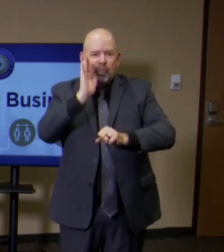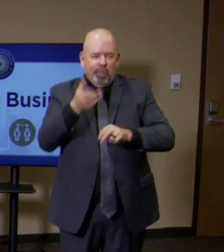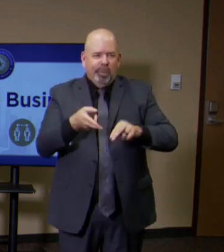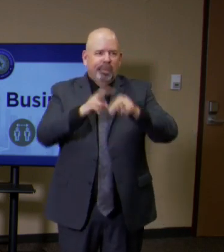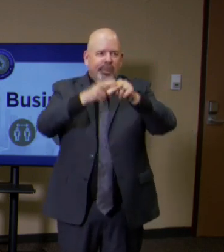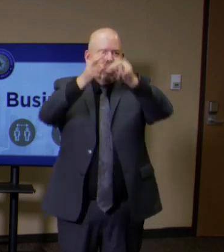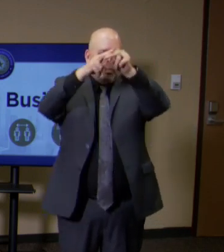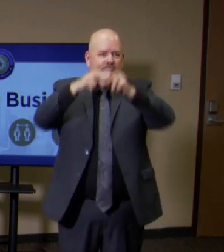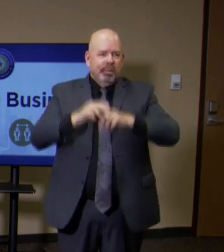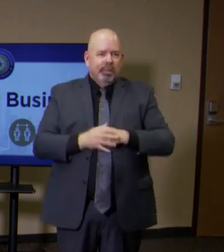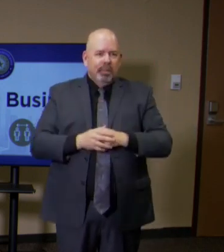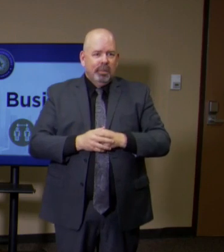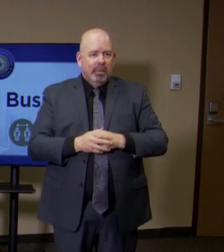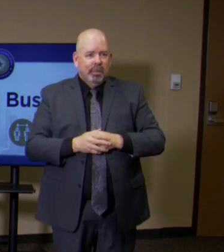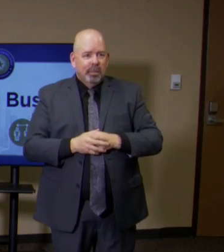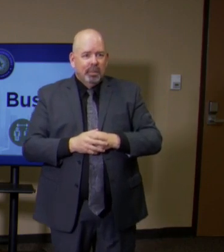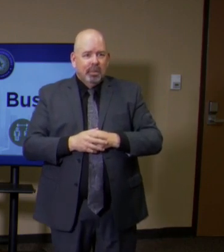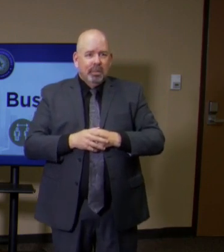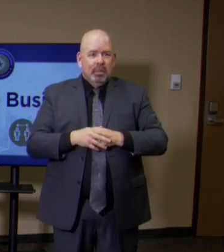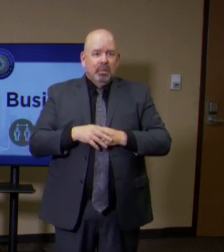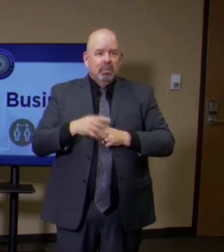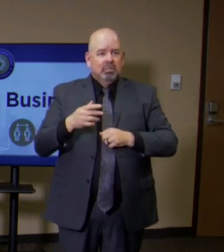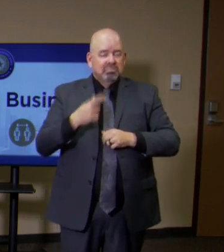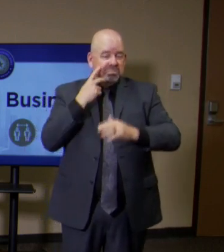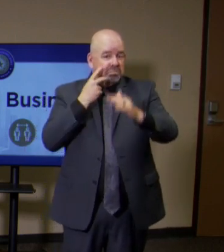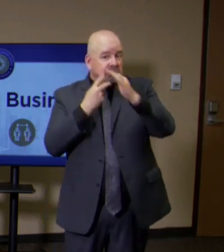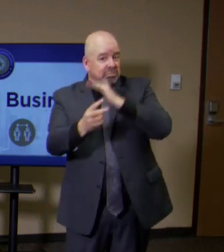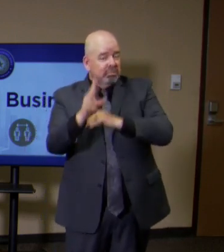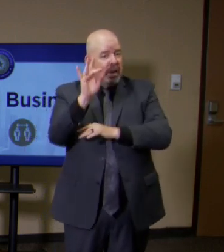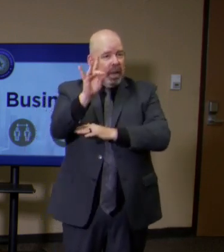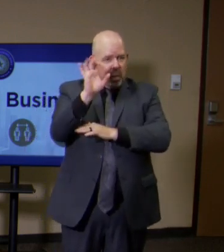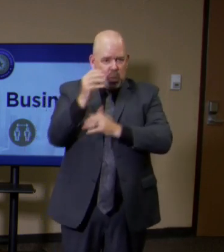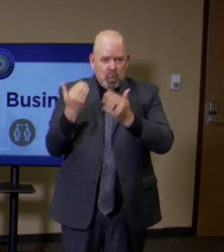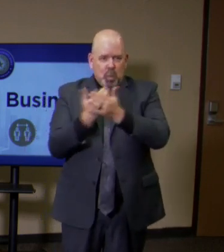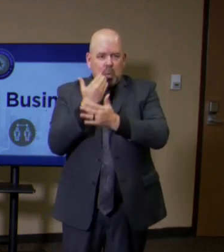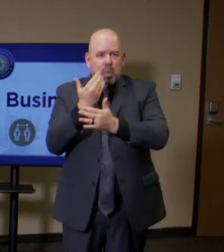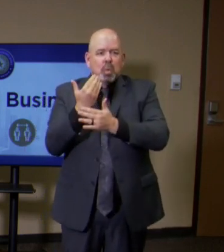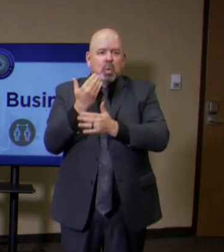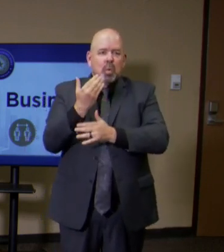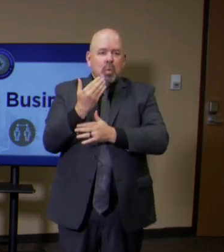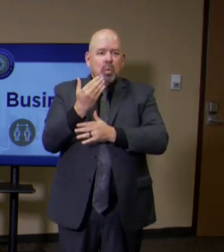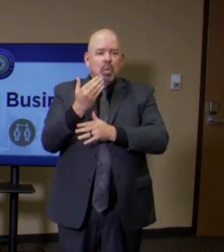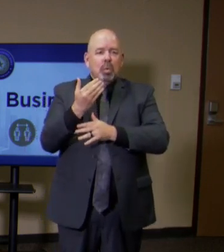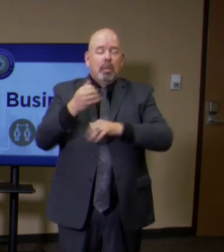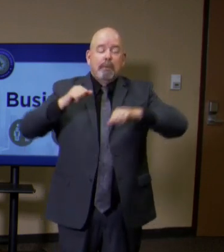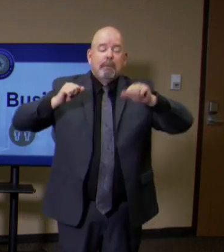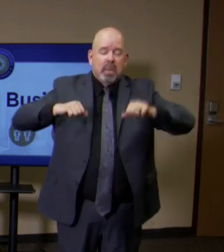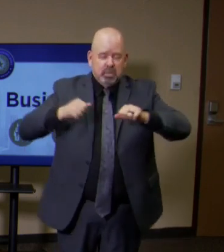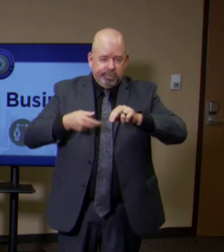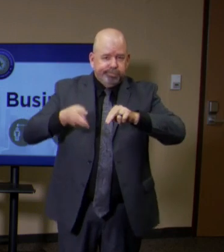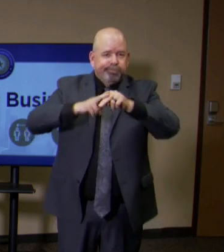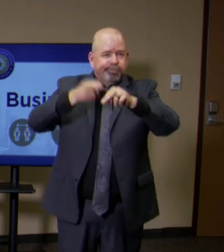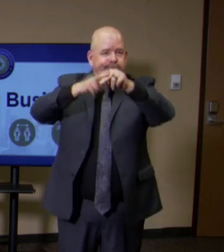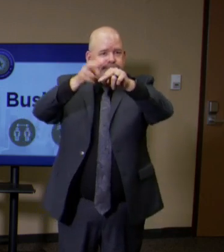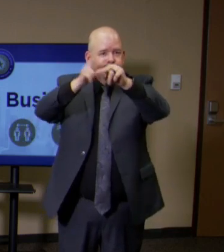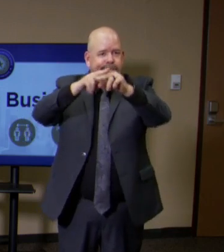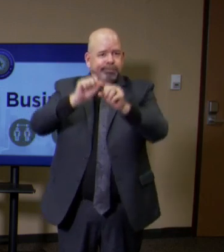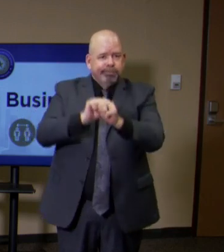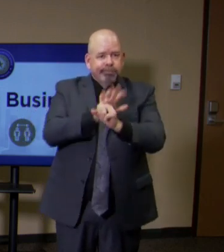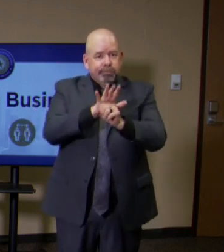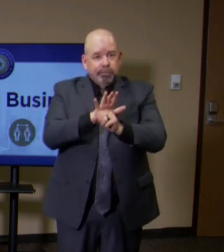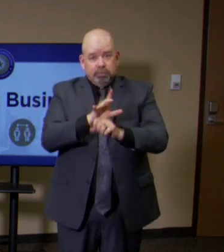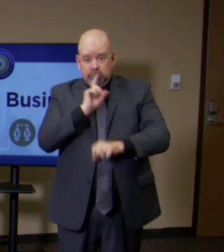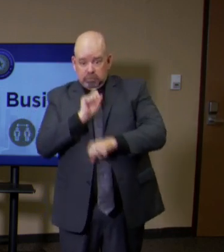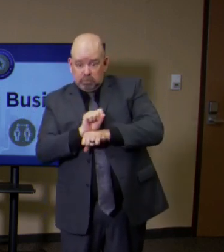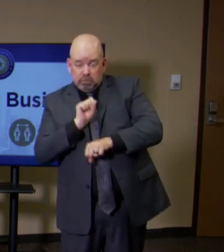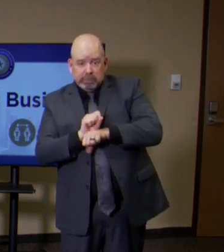true. Obviously, if we manage to work our way down to yellow, and then we were up at 800